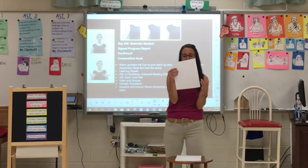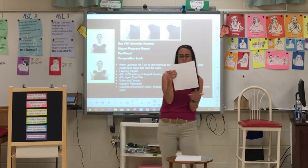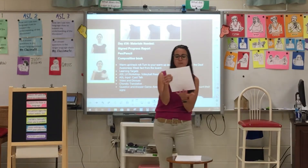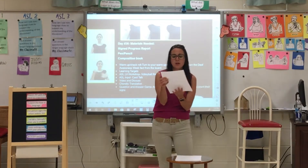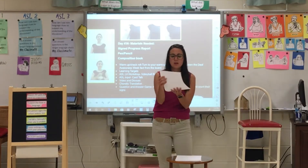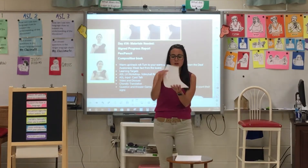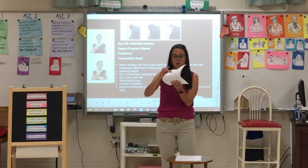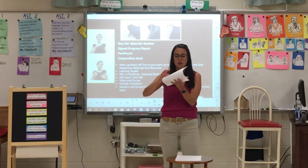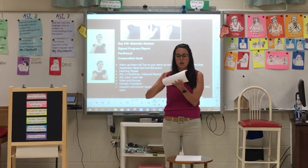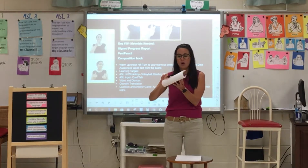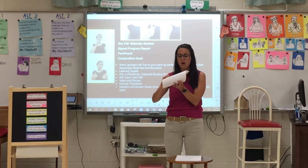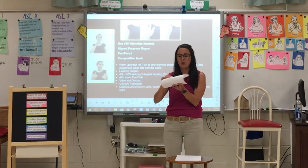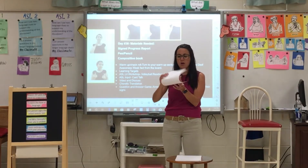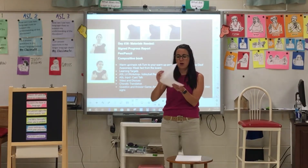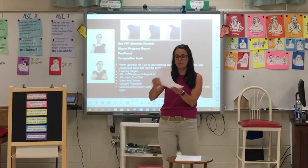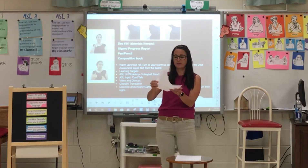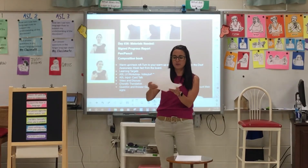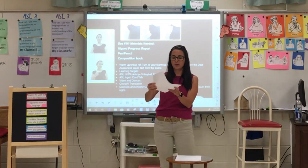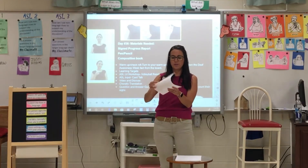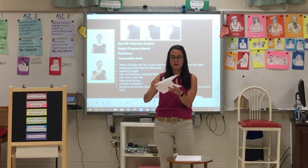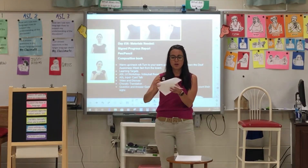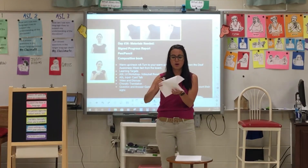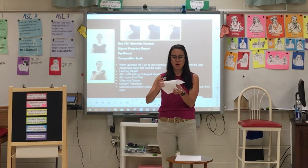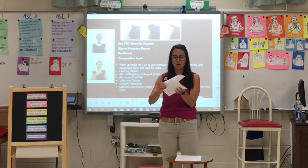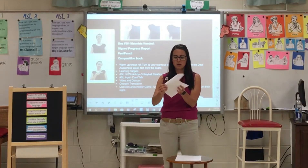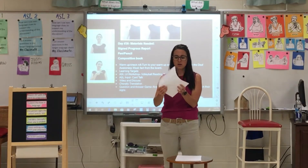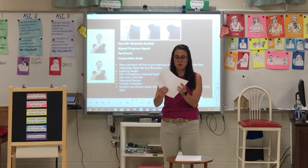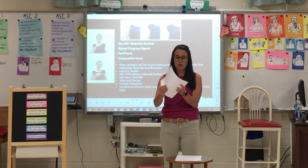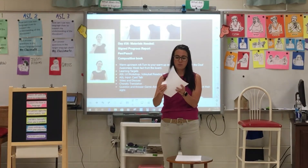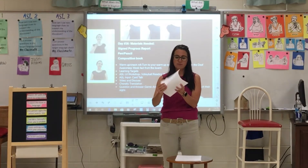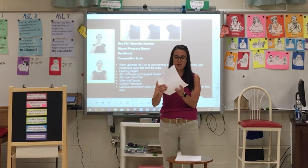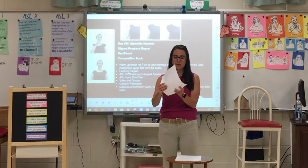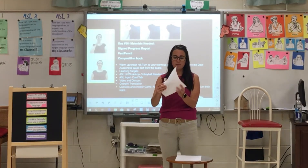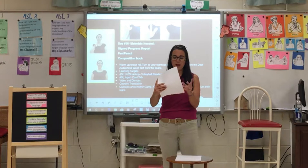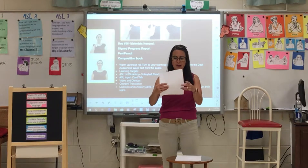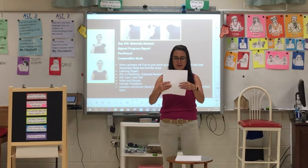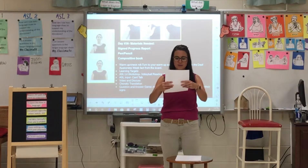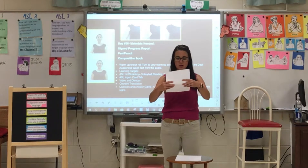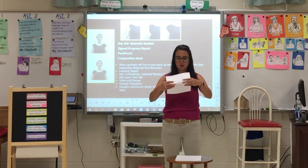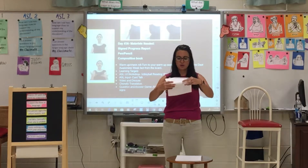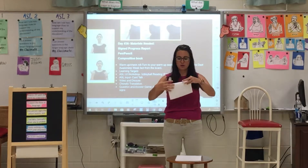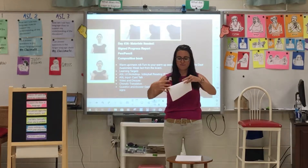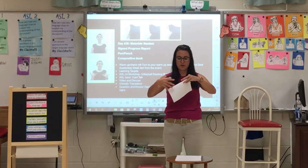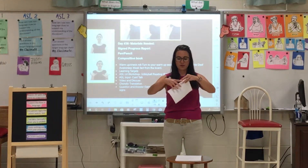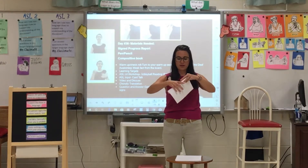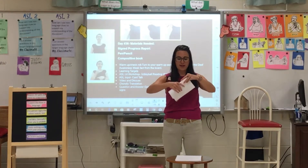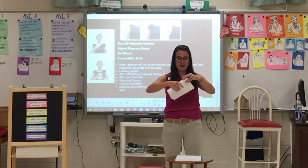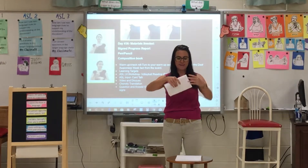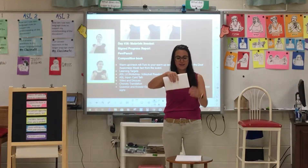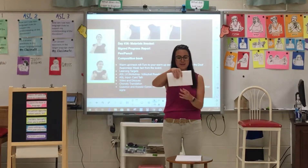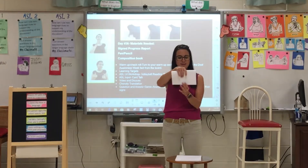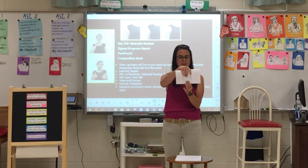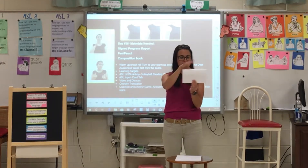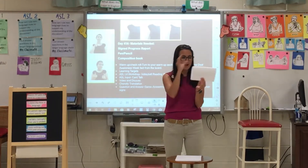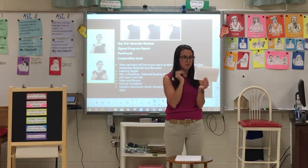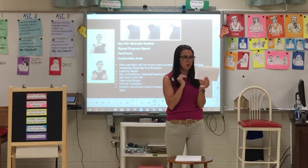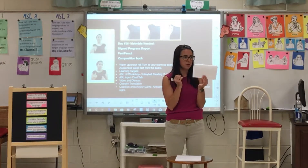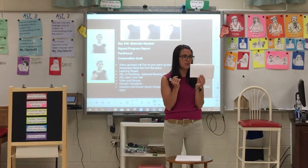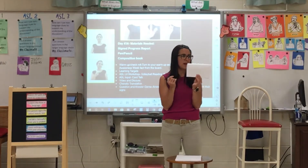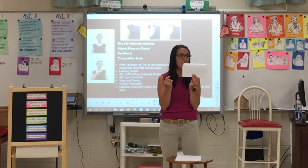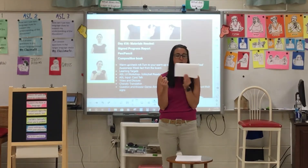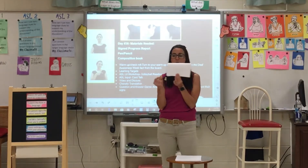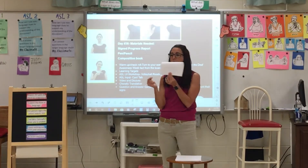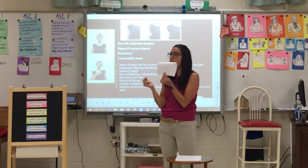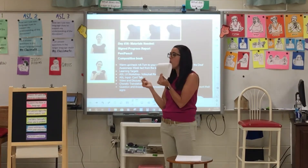picture on a card. So we're going to make a card like we've done in the past. You're going to fold it in half like this, like